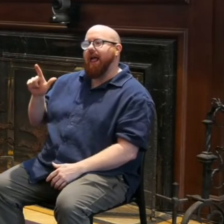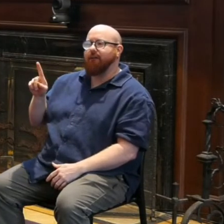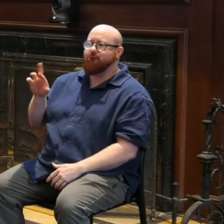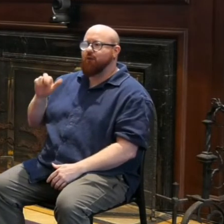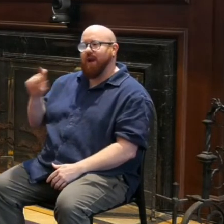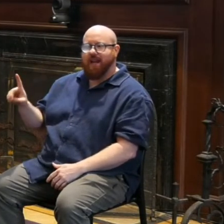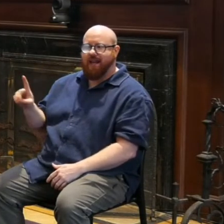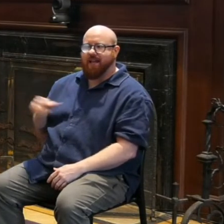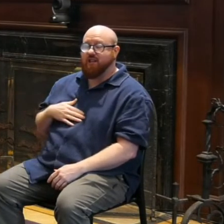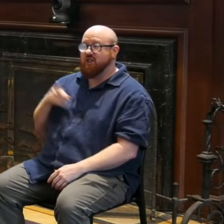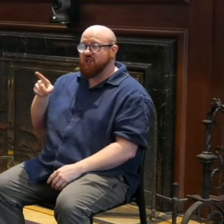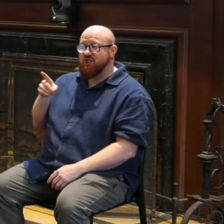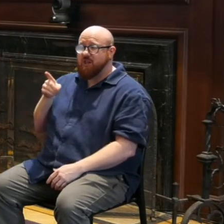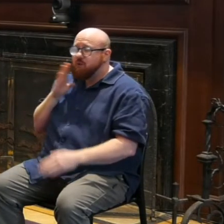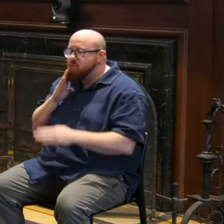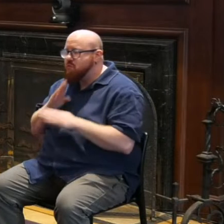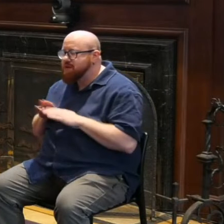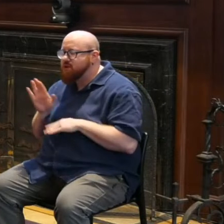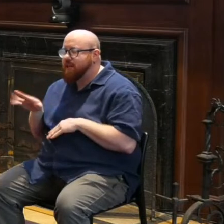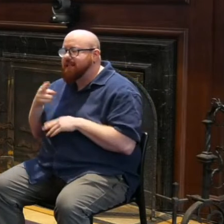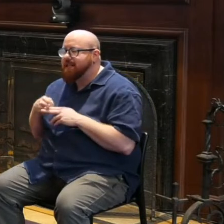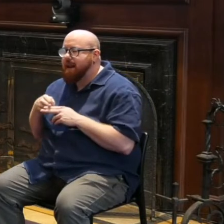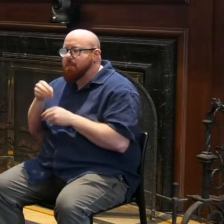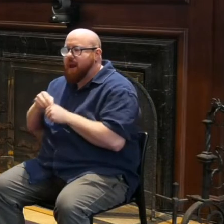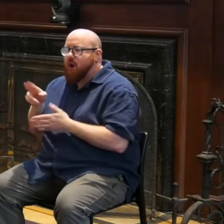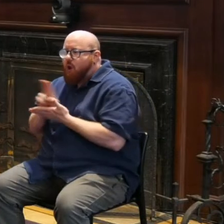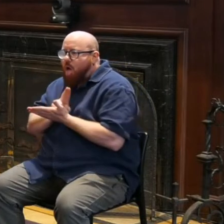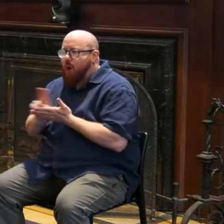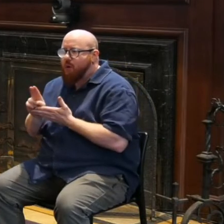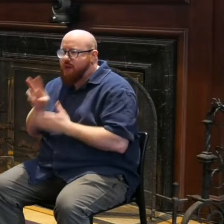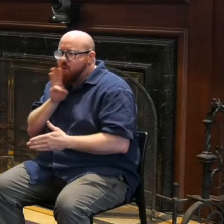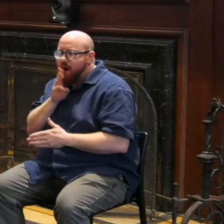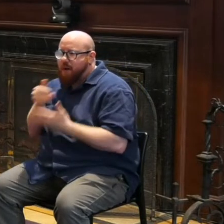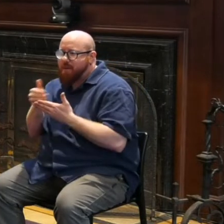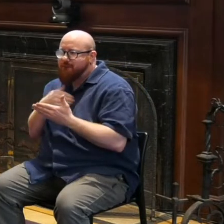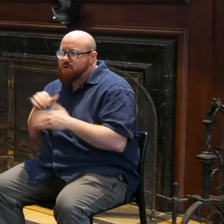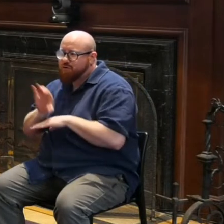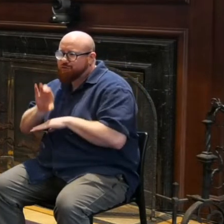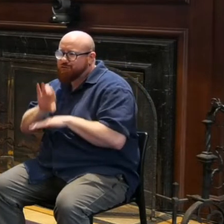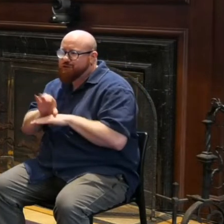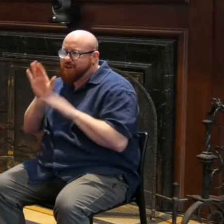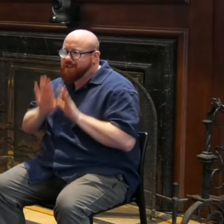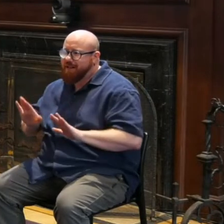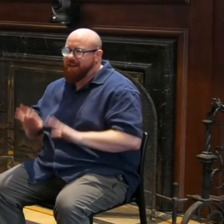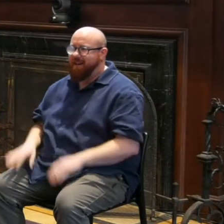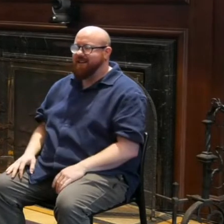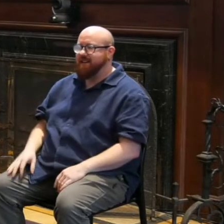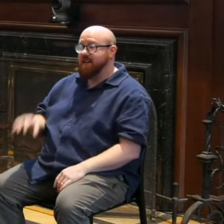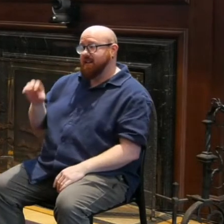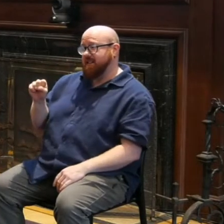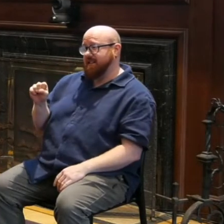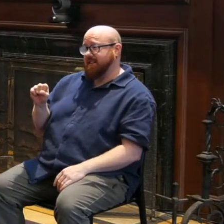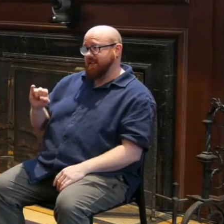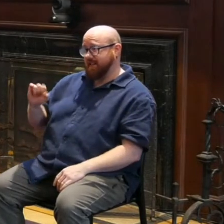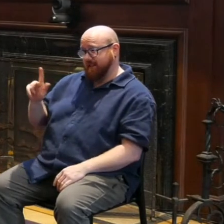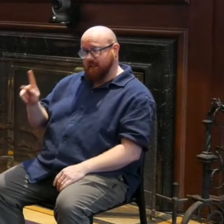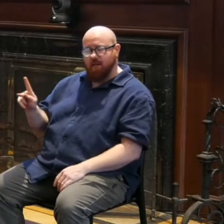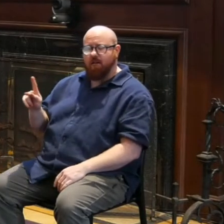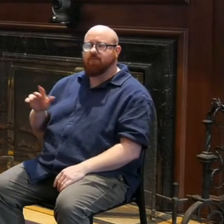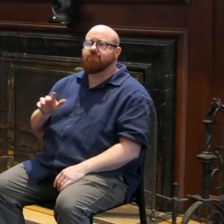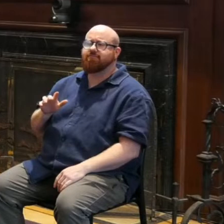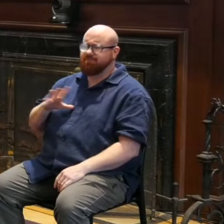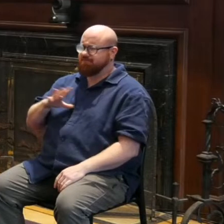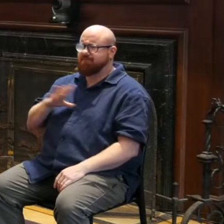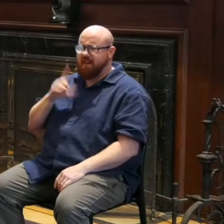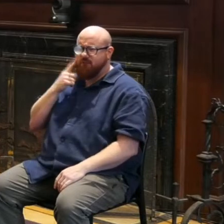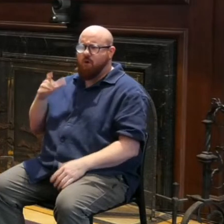into holy water before Sunday Mass. Silk's fine for the wedding, she said, but you ought to